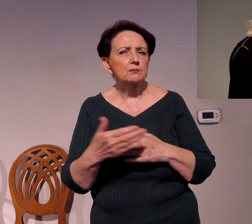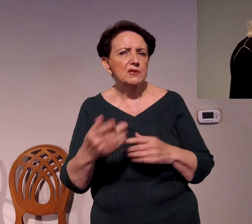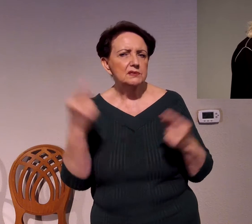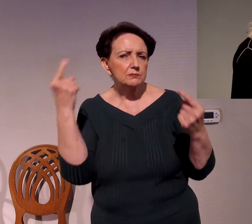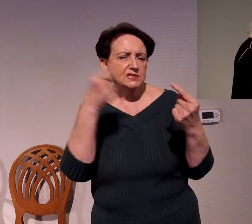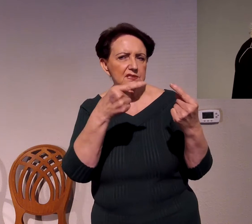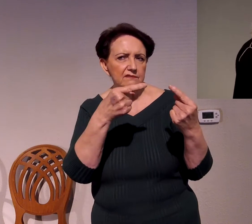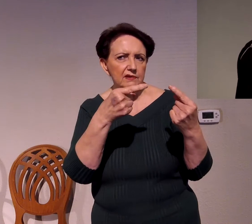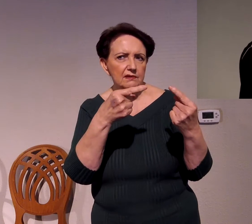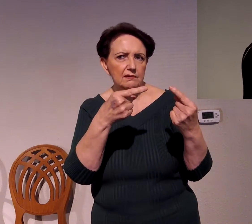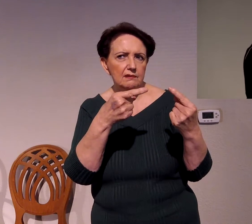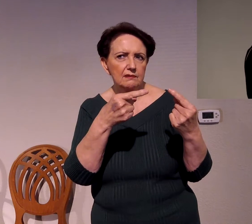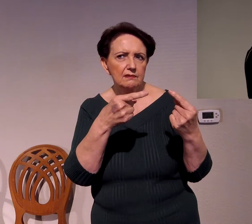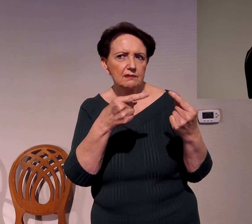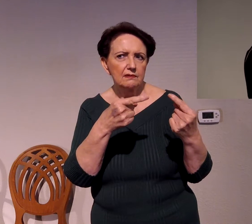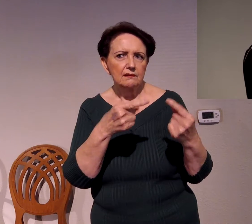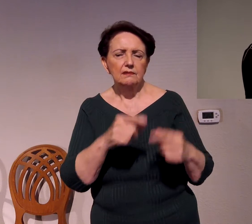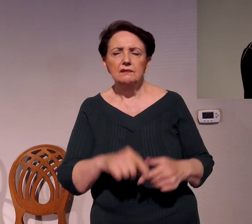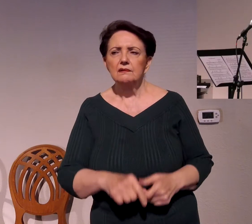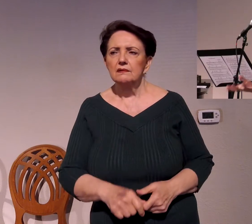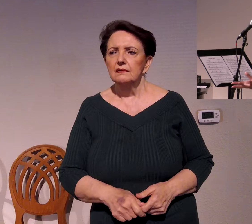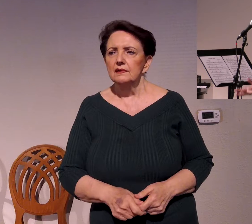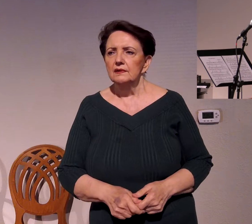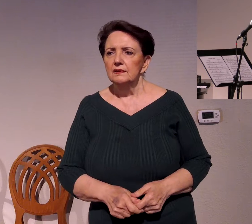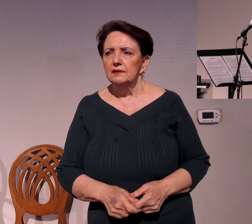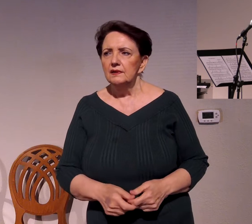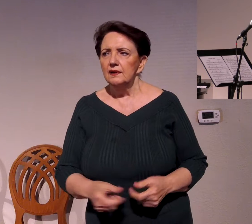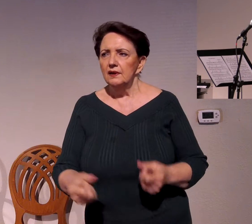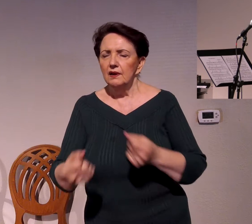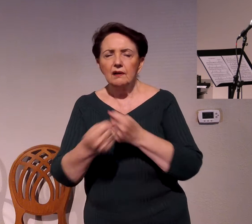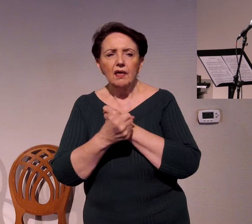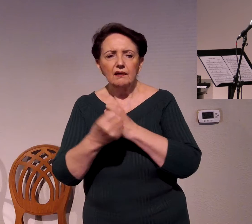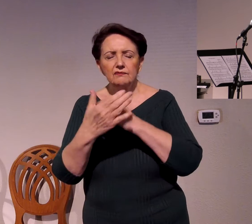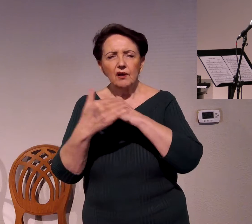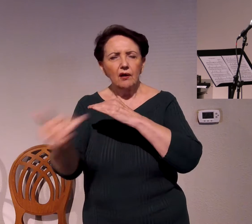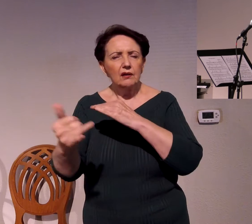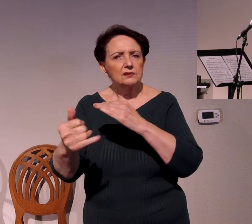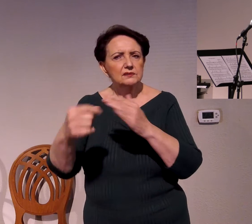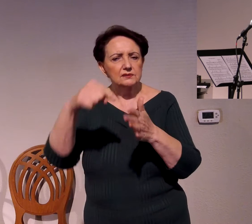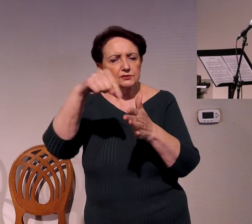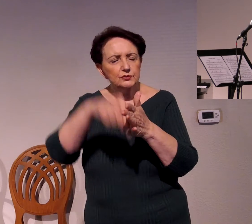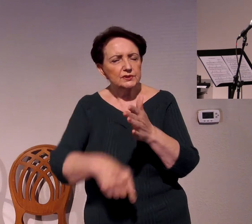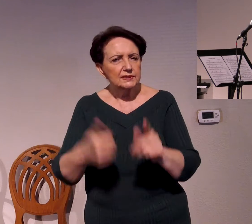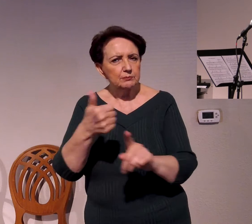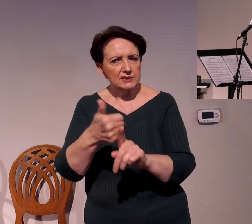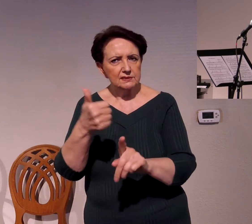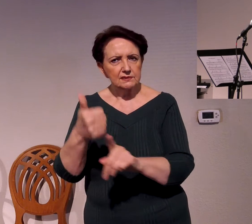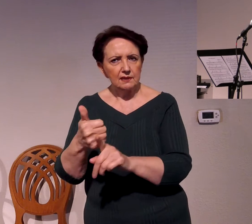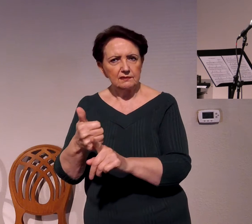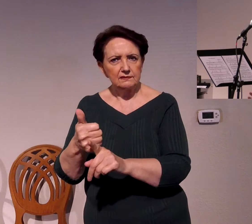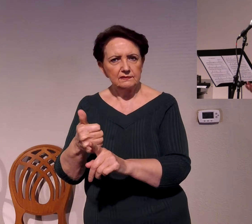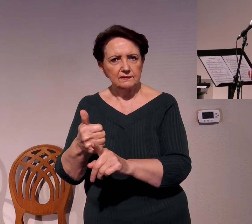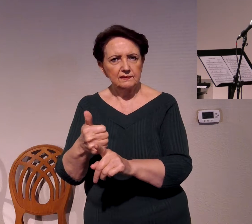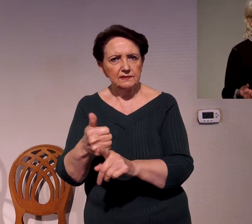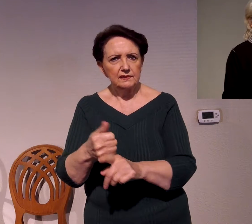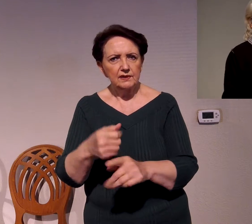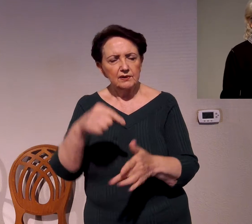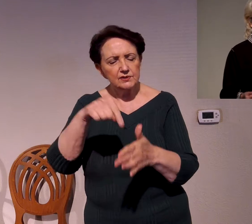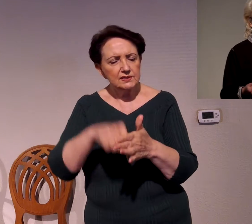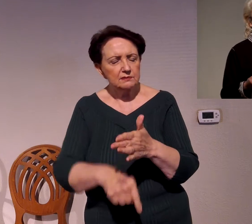specific and or particular. Love calls us to our deepest selves, our deepest,